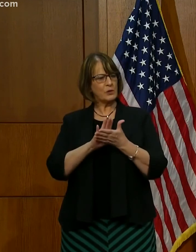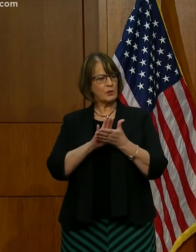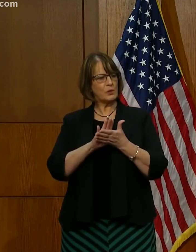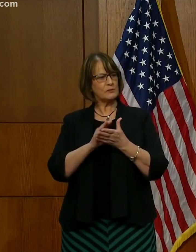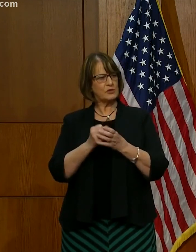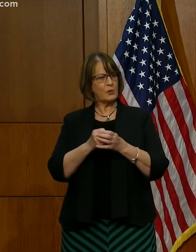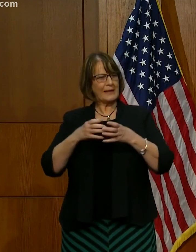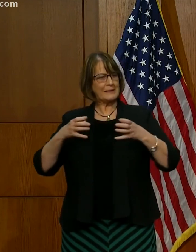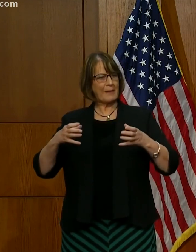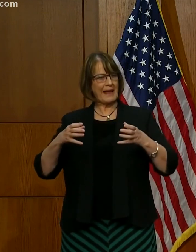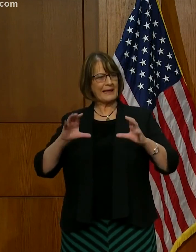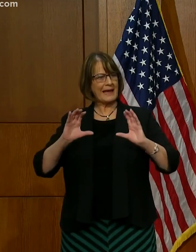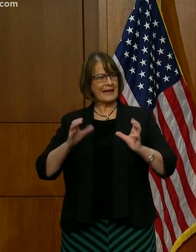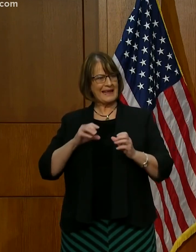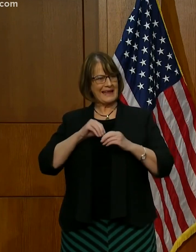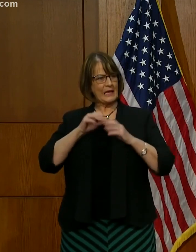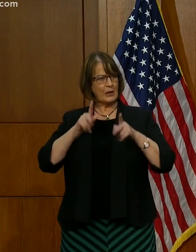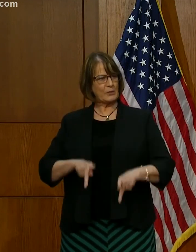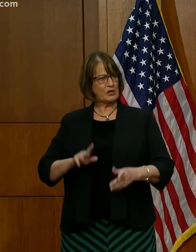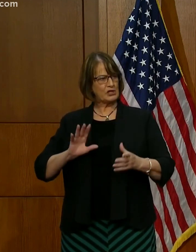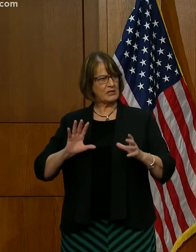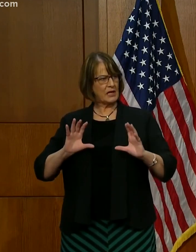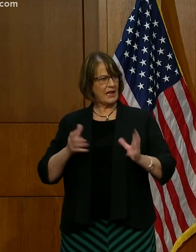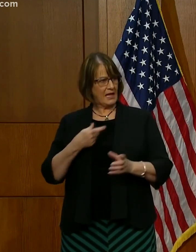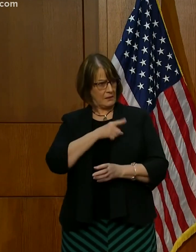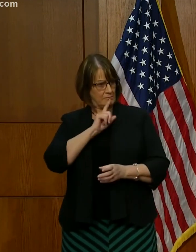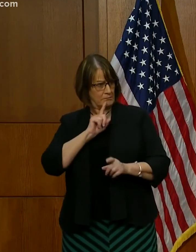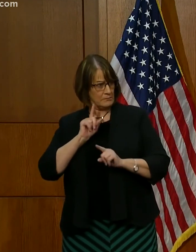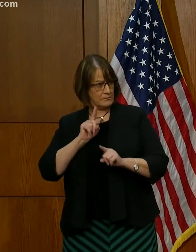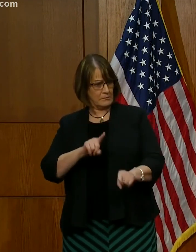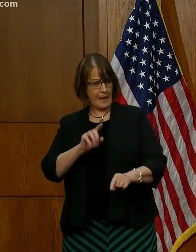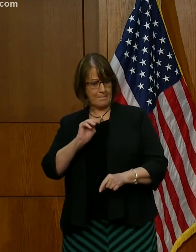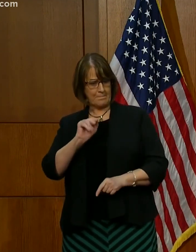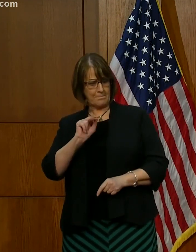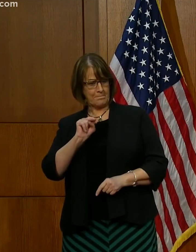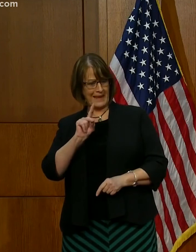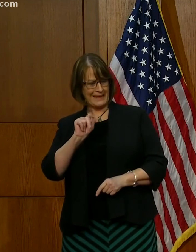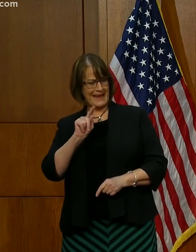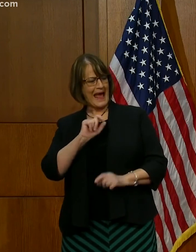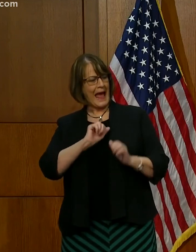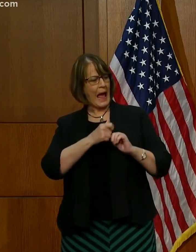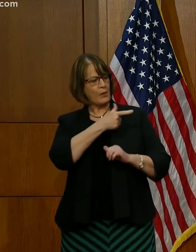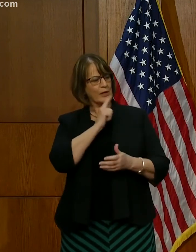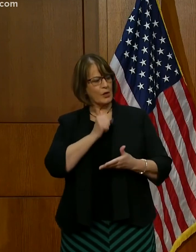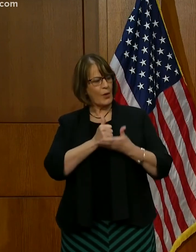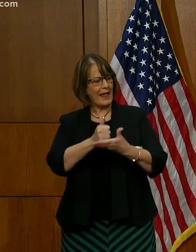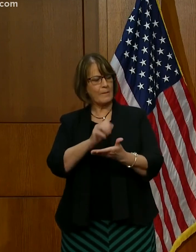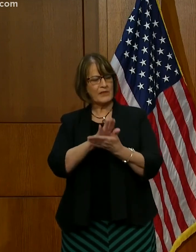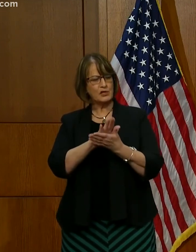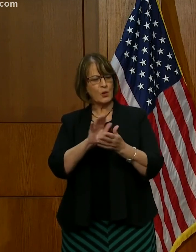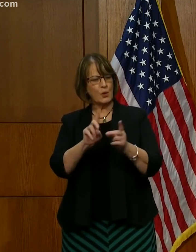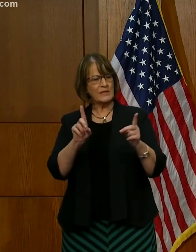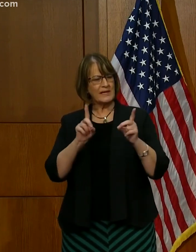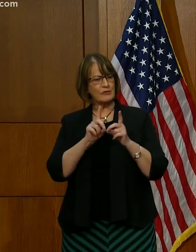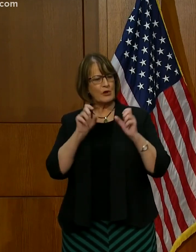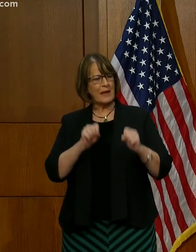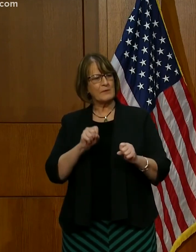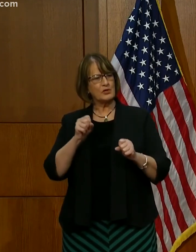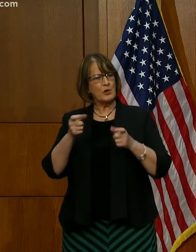classes. You said you wouldn't mandate that, but how would you help school divisions be able to manage the